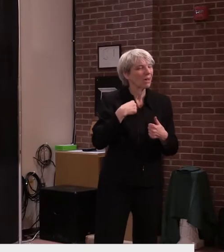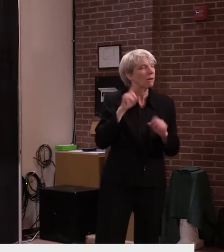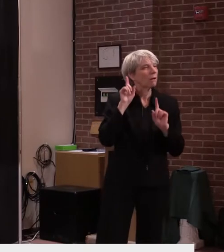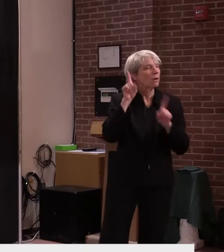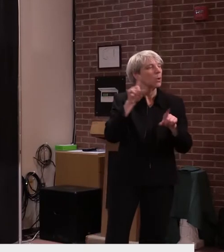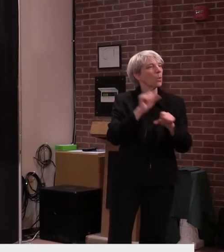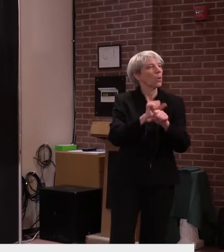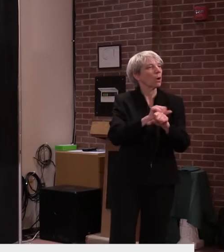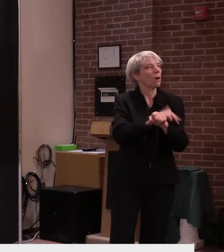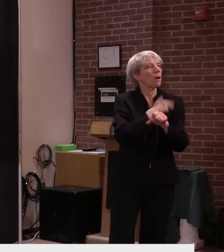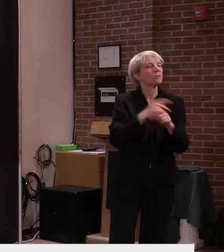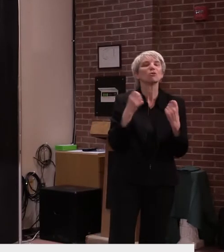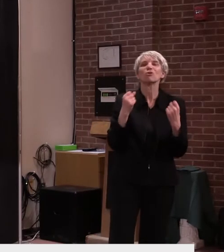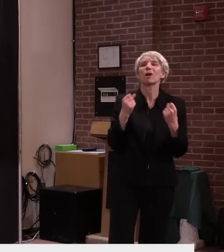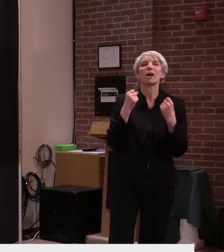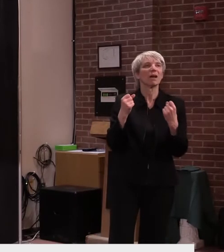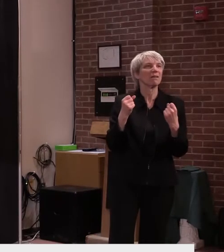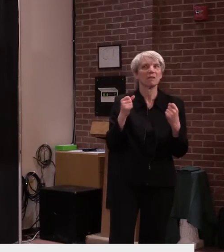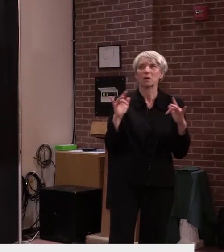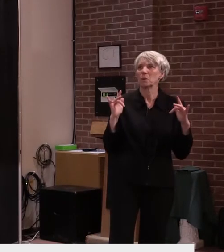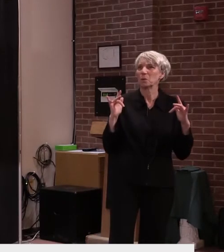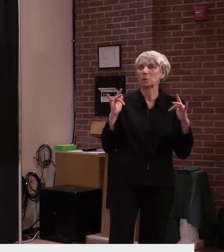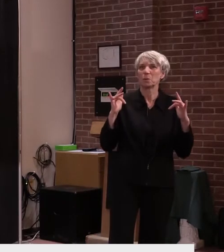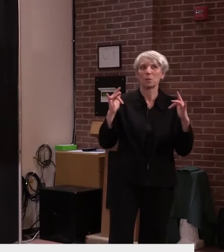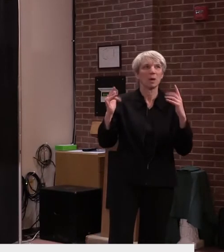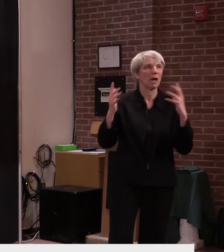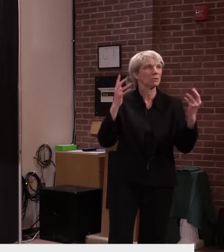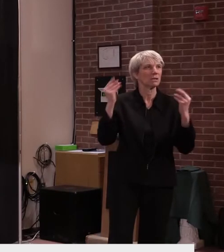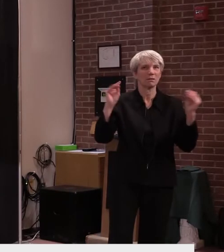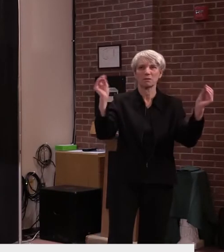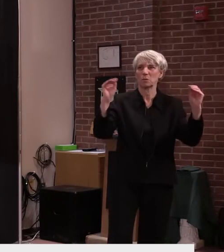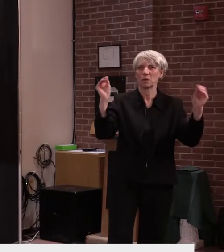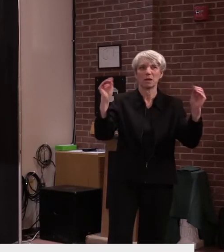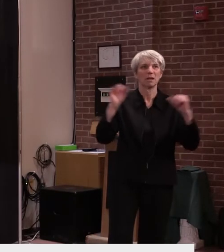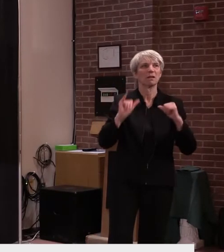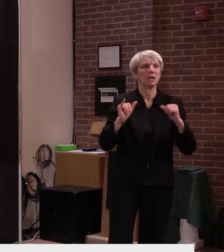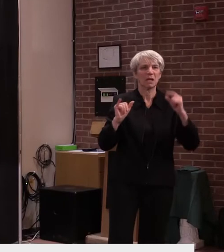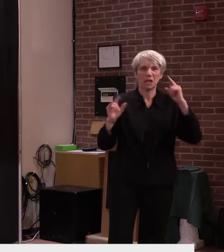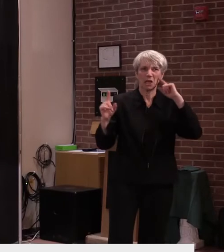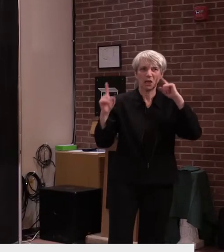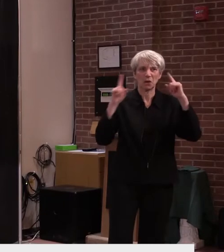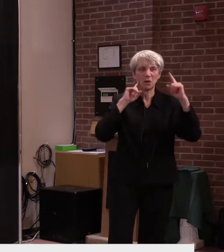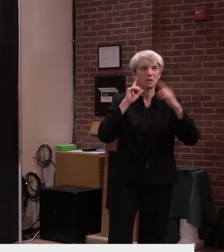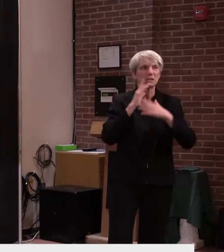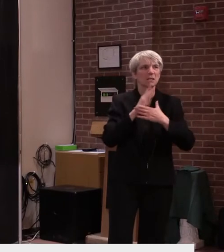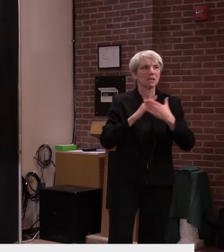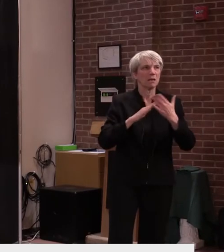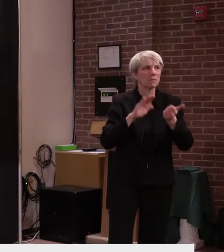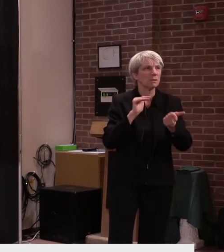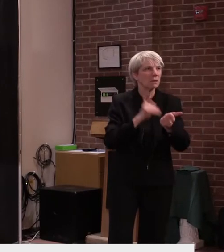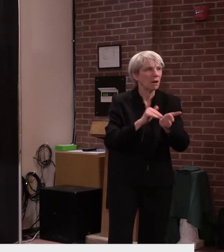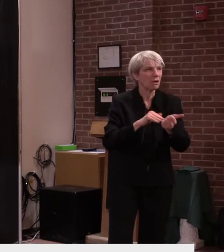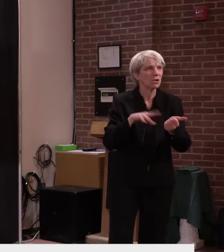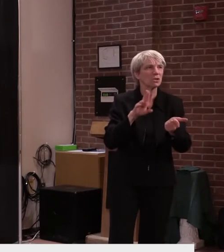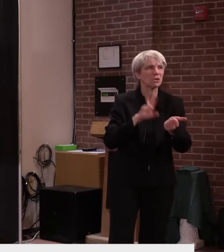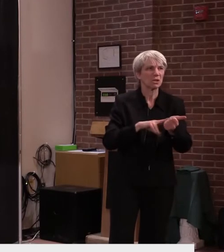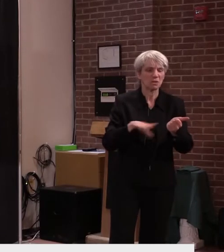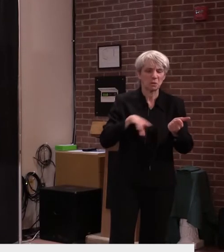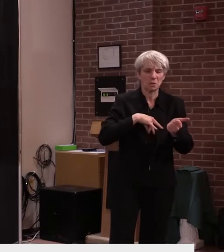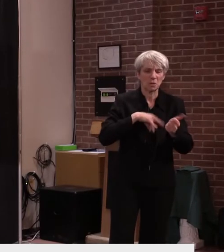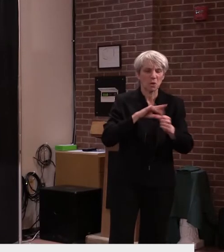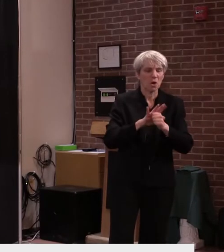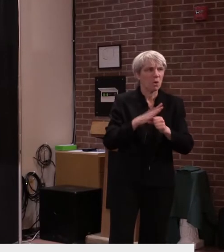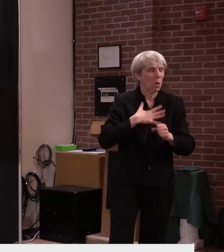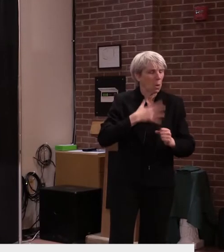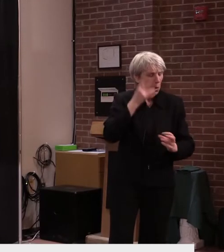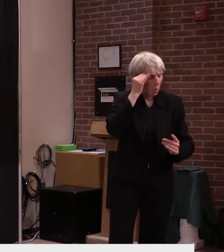through completely empty streets, hearing about colleagues who had COVID and worrying about them. At